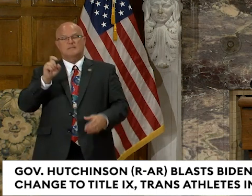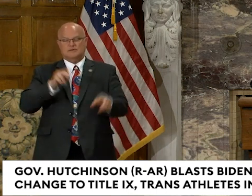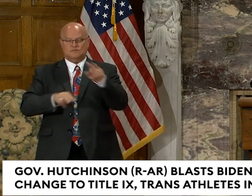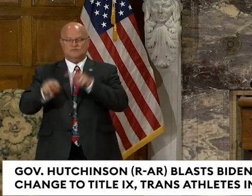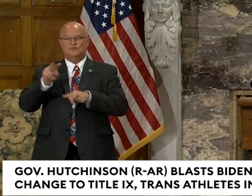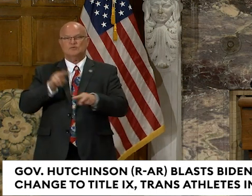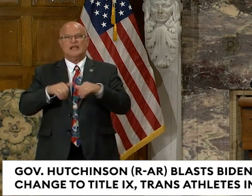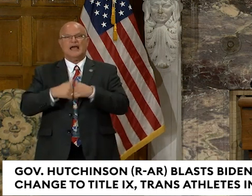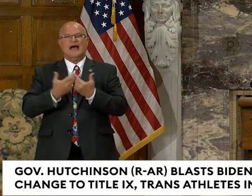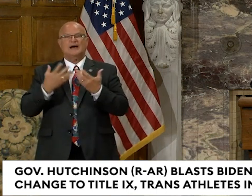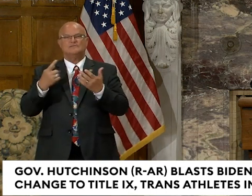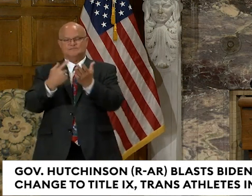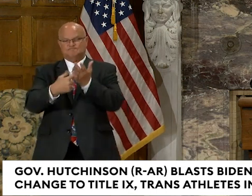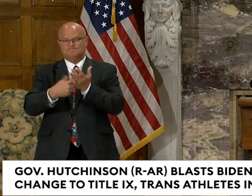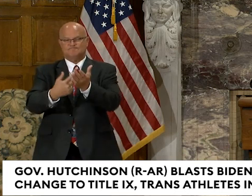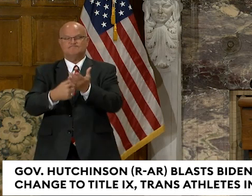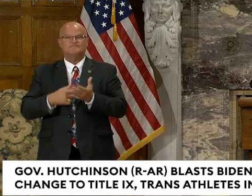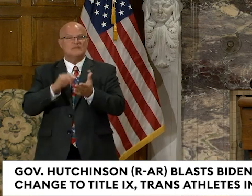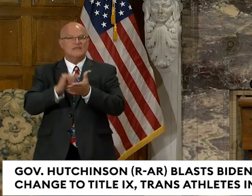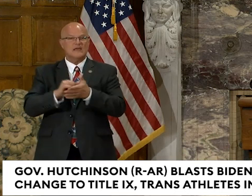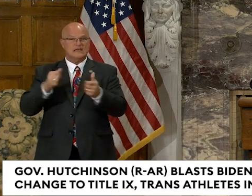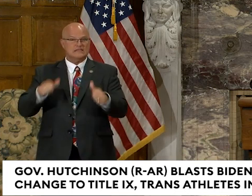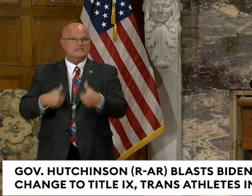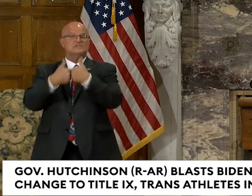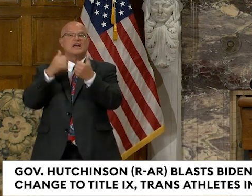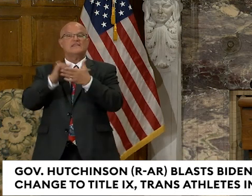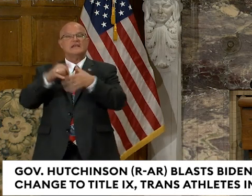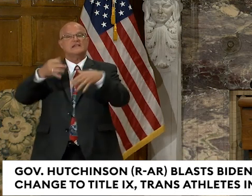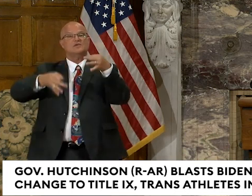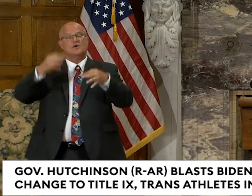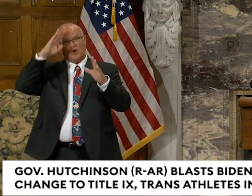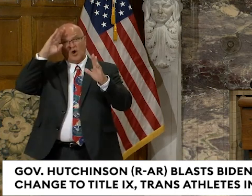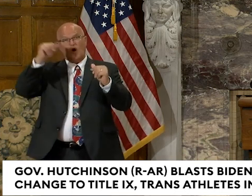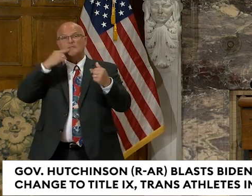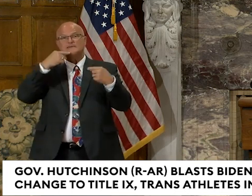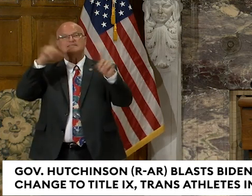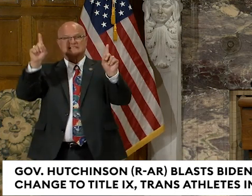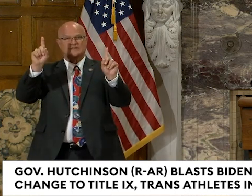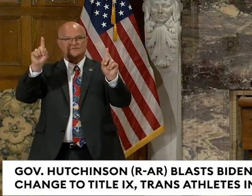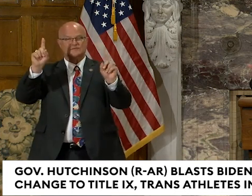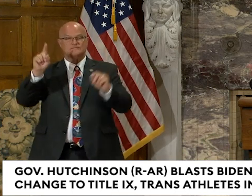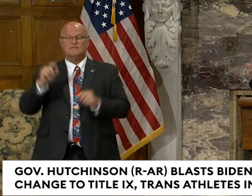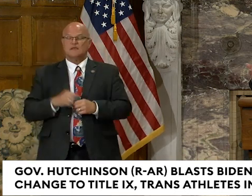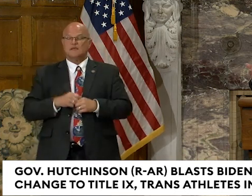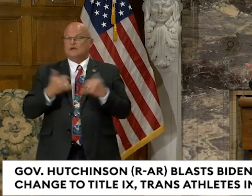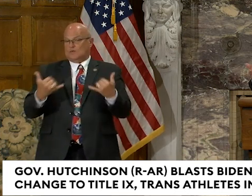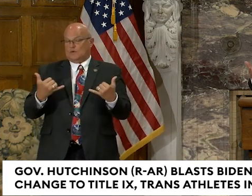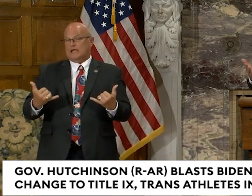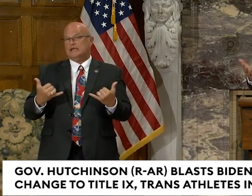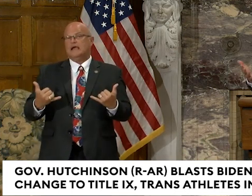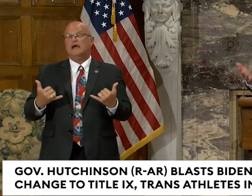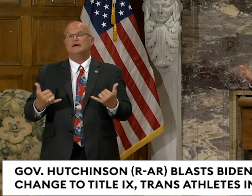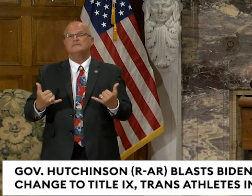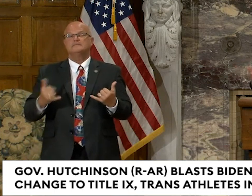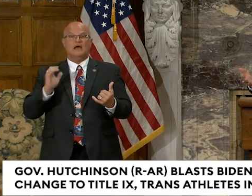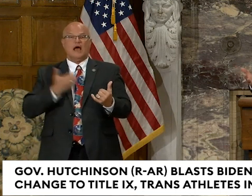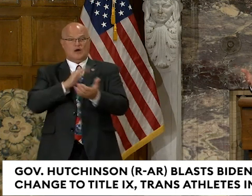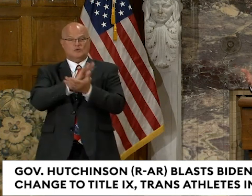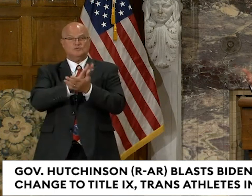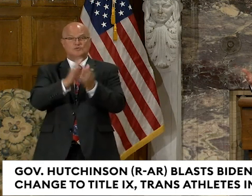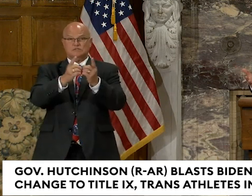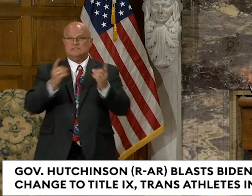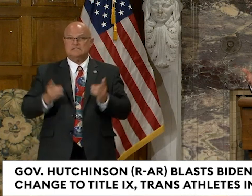look at ways to litigate that, to challenge that in court, and hopefully be successful. In the meantime, though, our